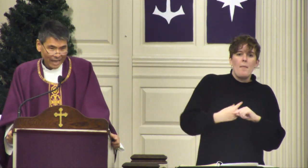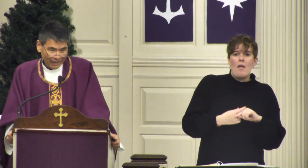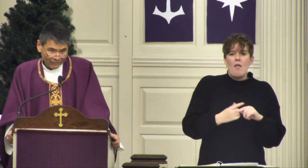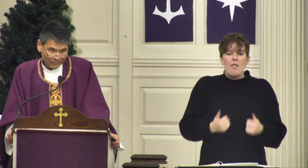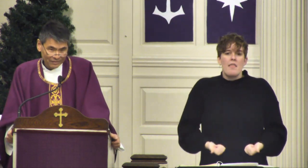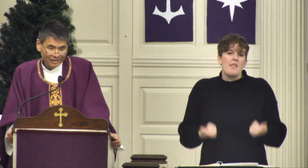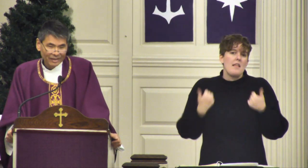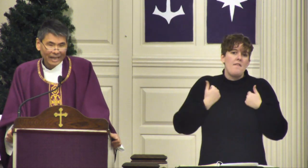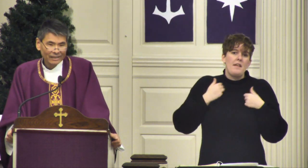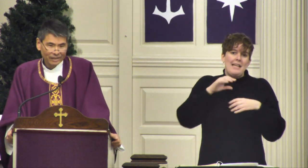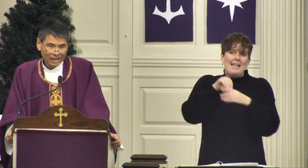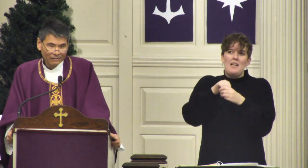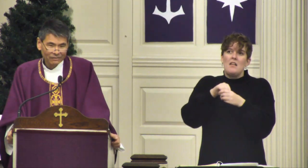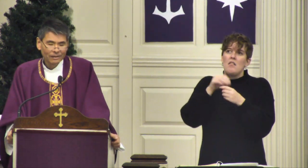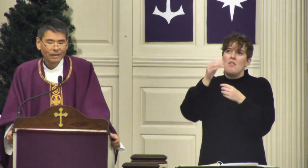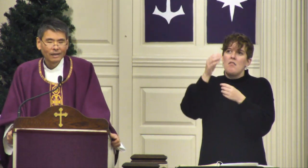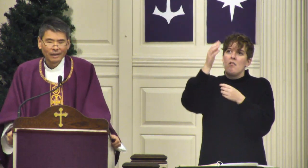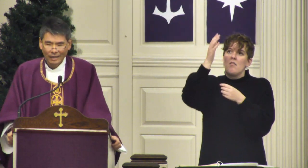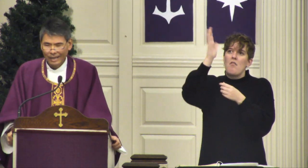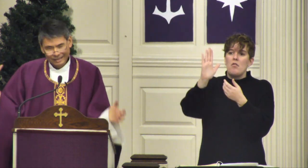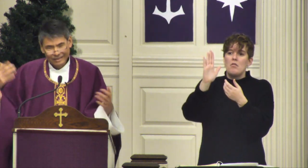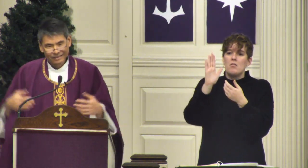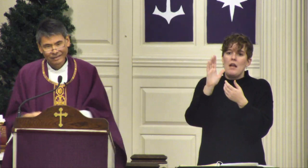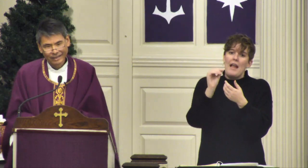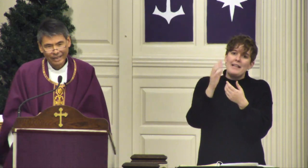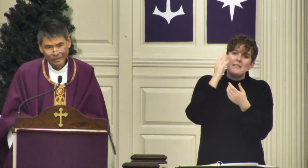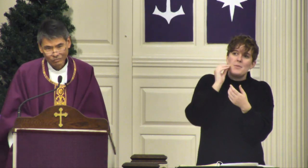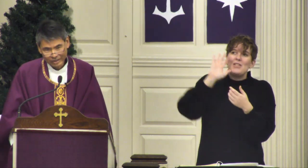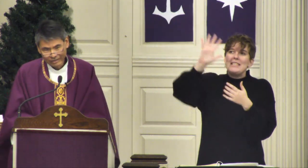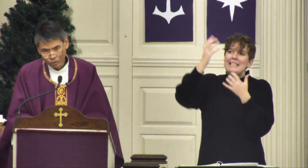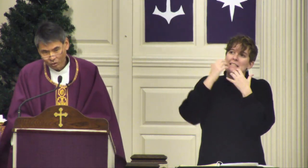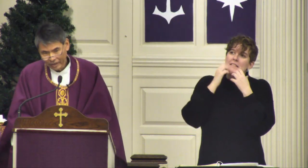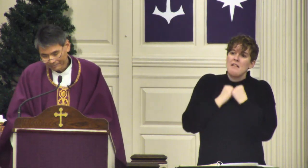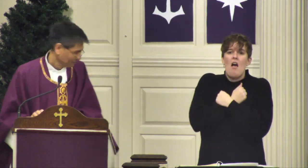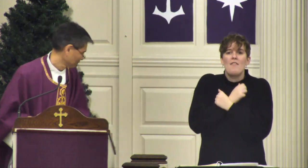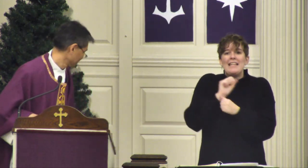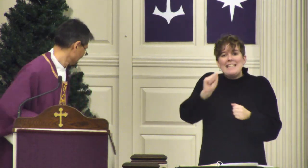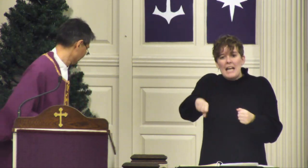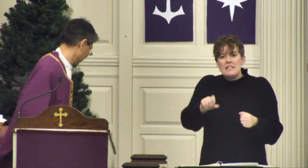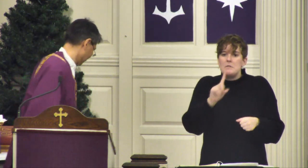life, his love, and yes, his real joy.